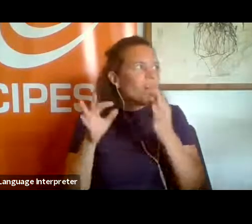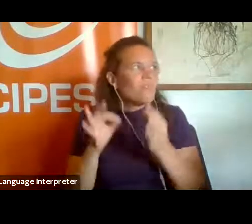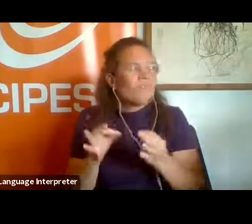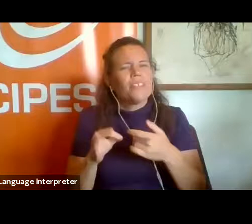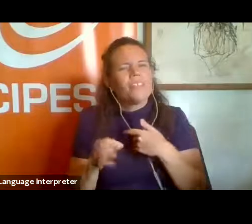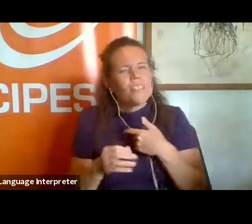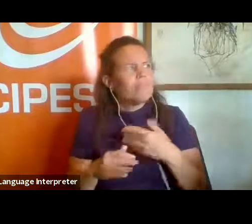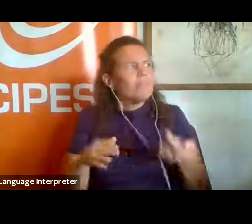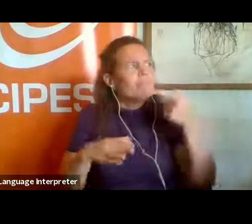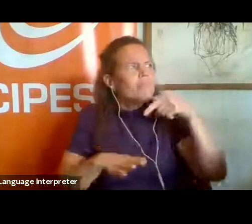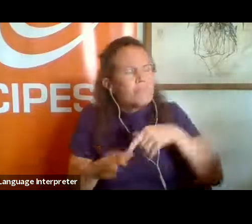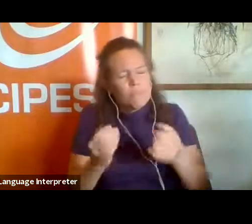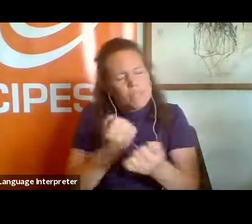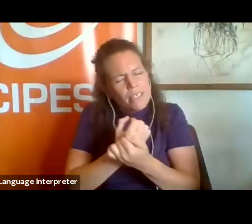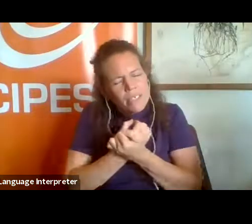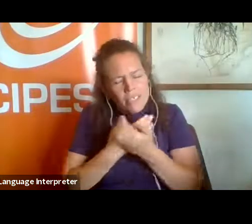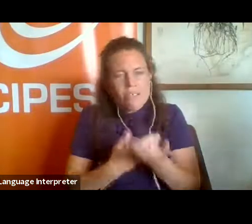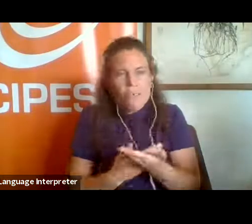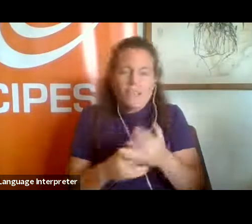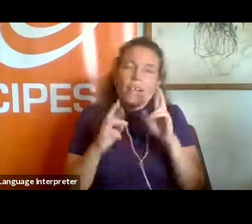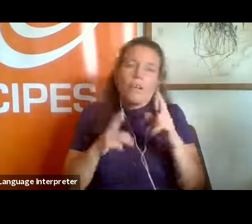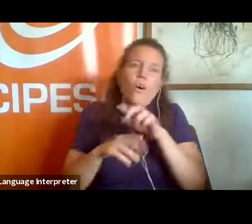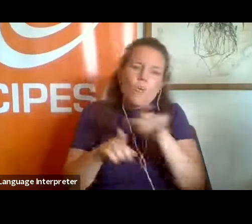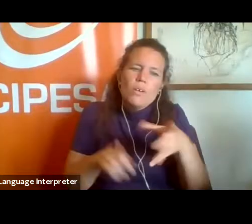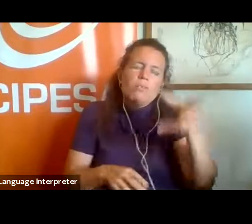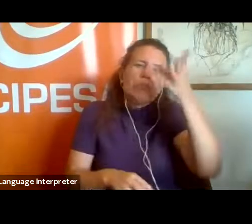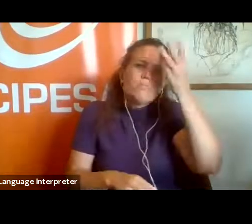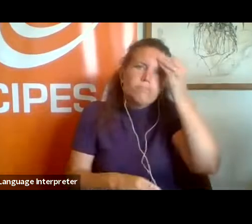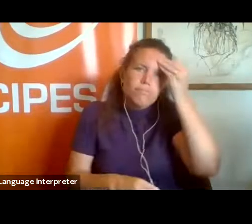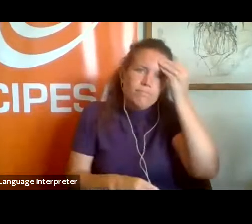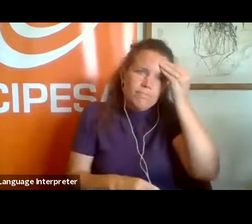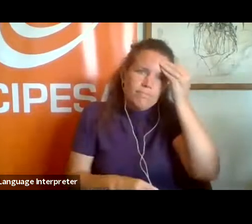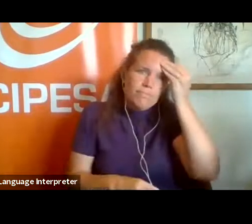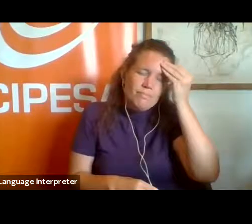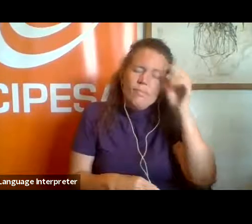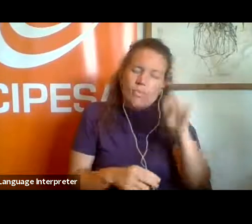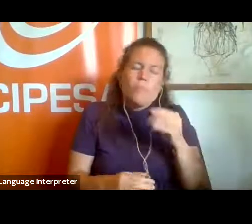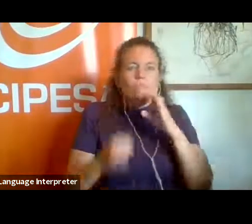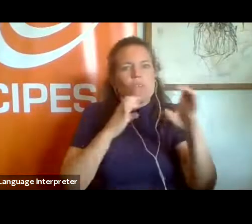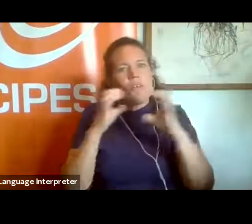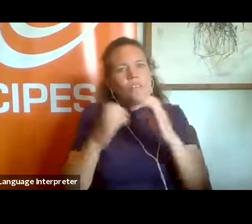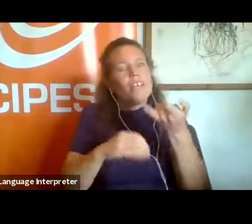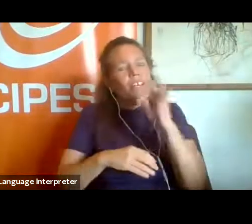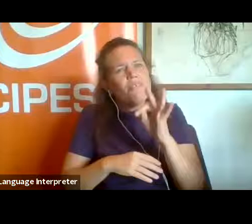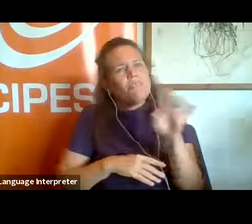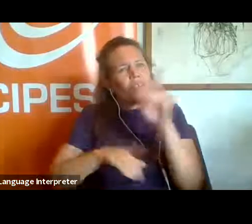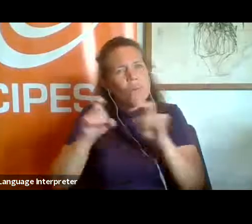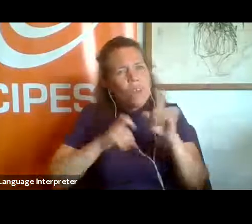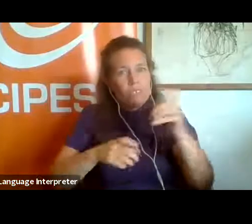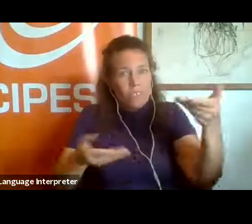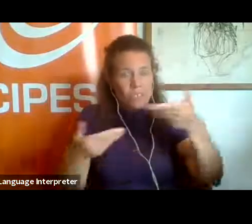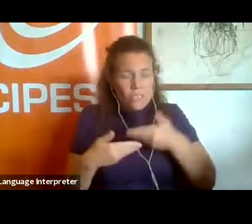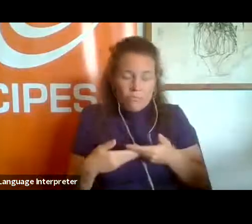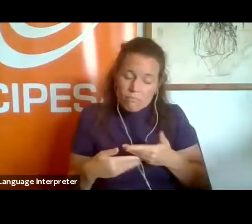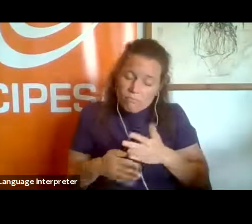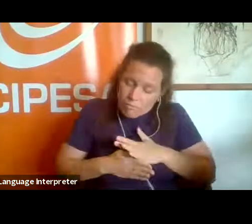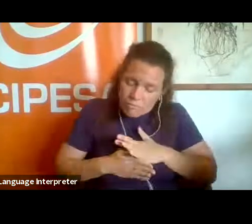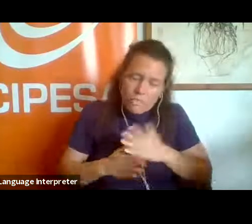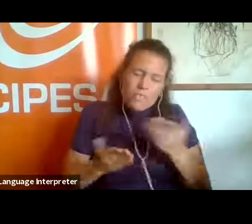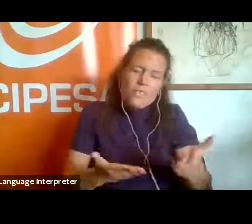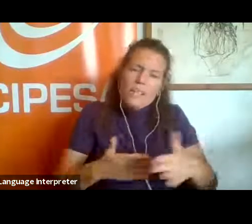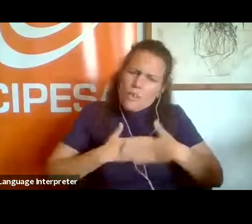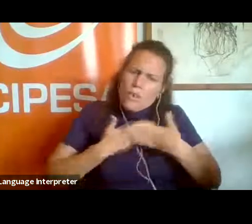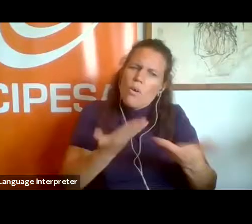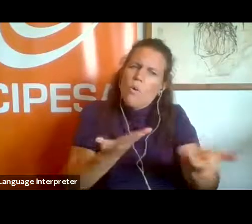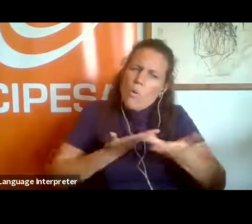care about. I hope you've taken something away from this conversation. And if you have any questions at all, I honestly welcome